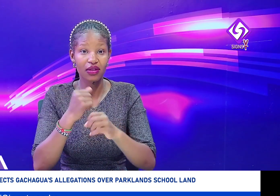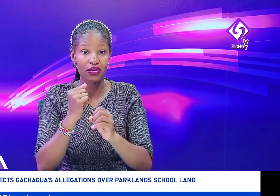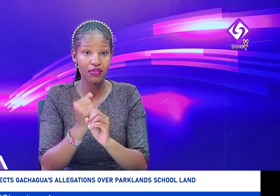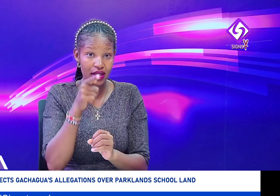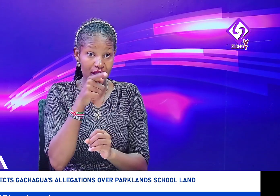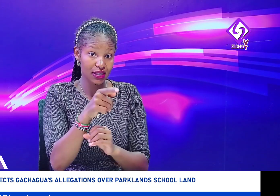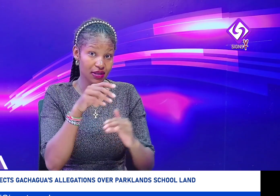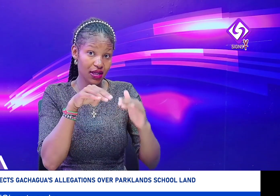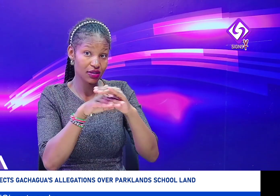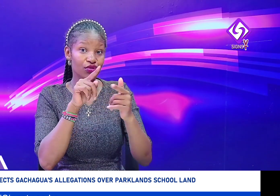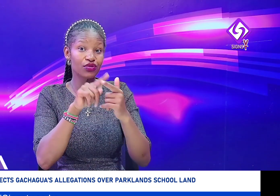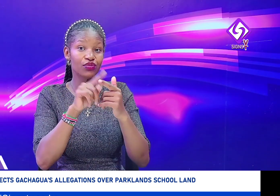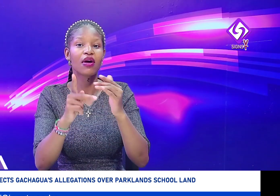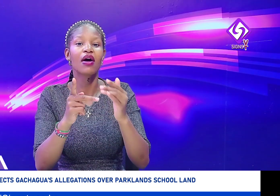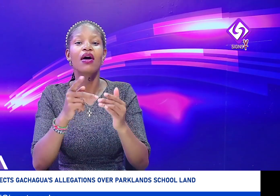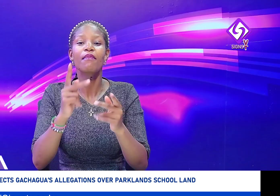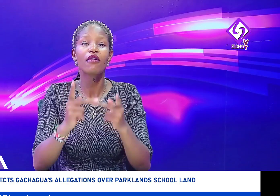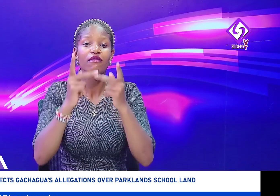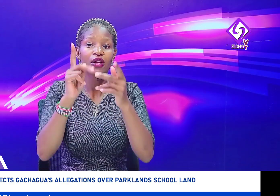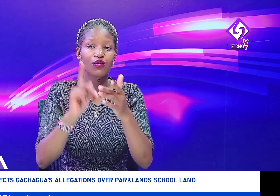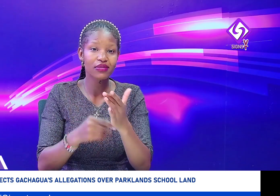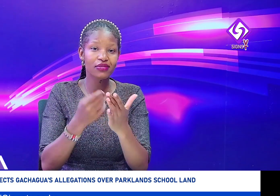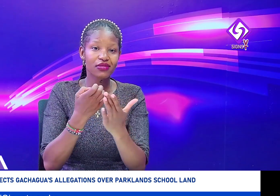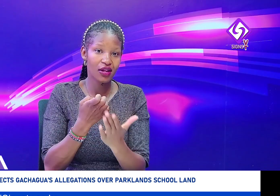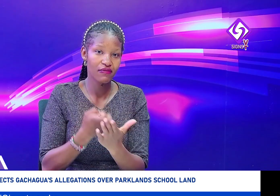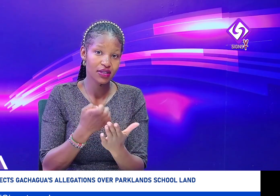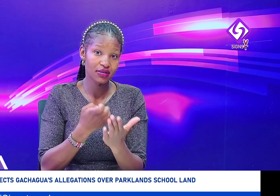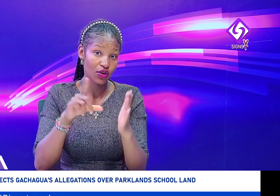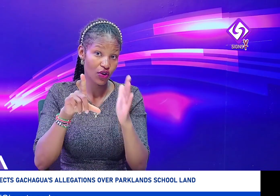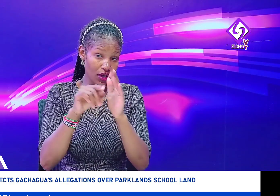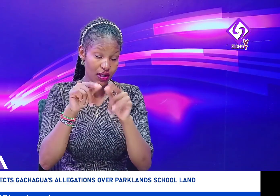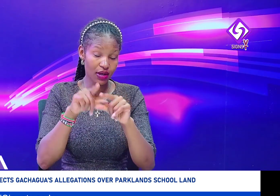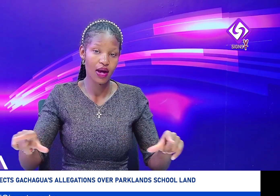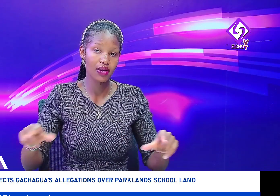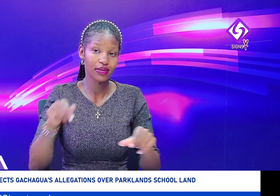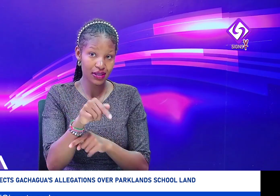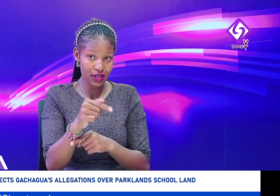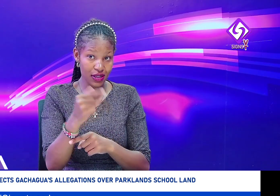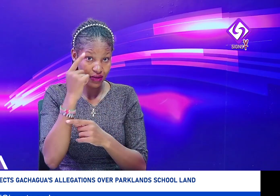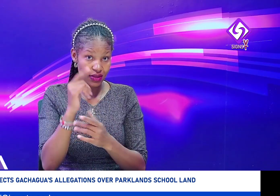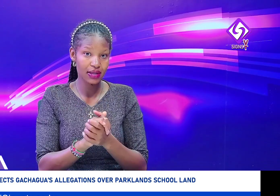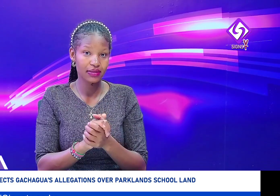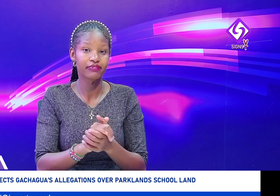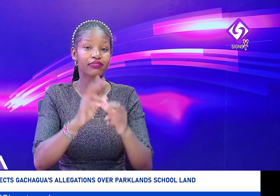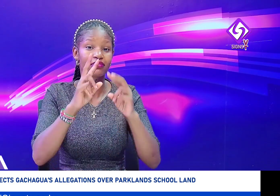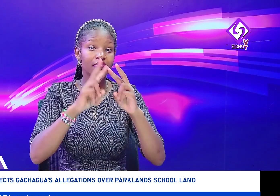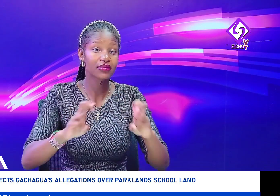public hostility. He challenged those making the accusation to provide evidence of the alleged land